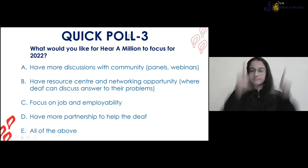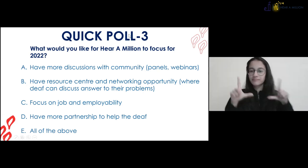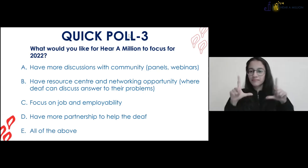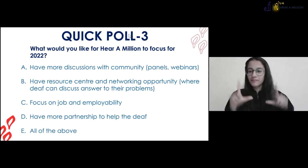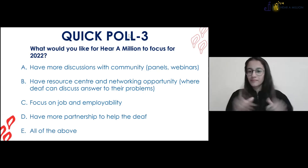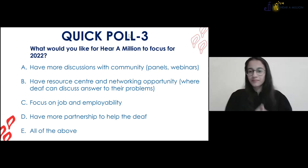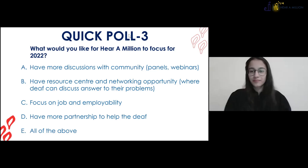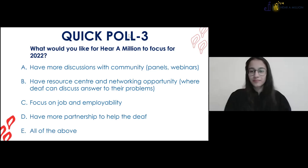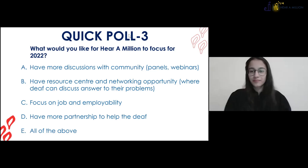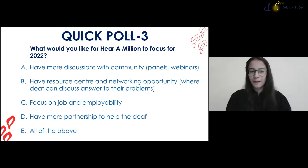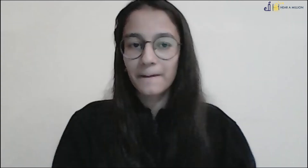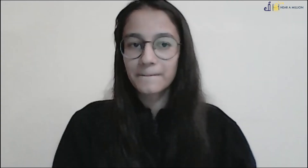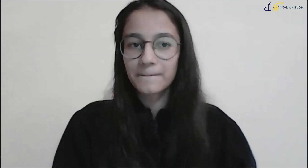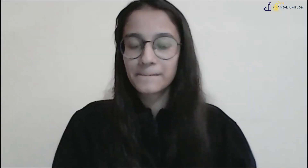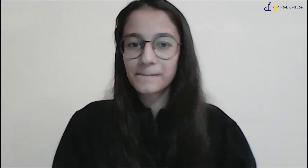Poll, please.